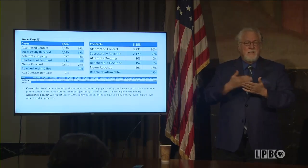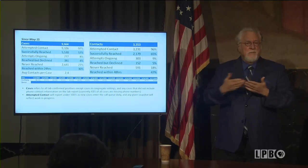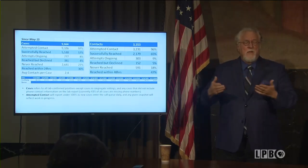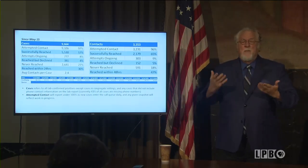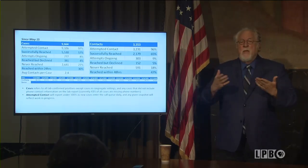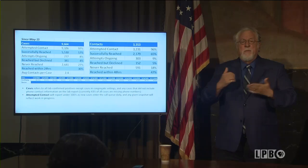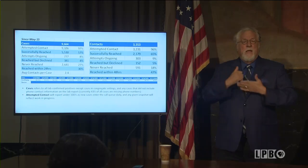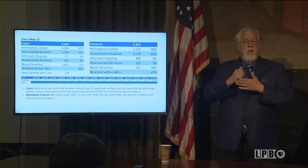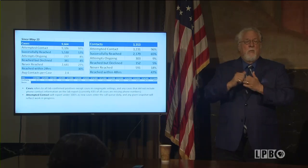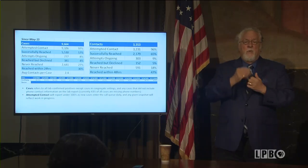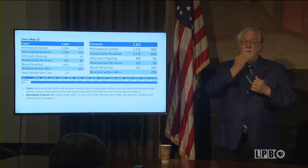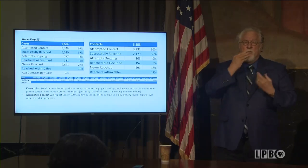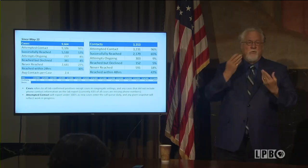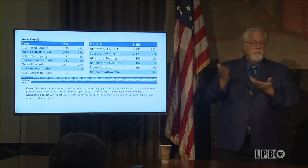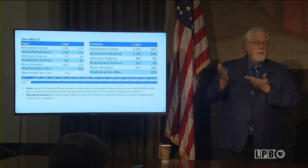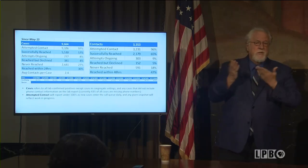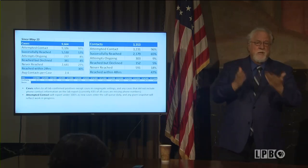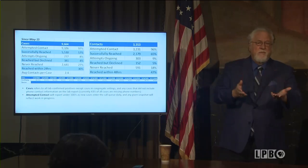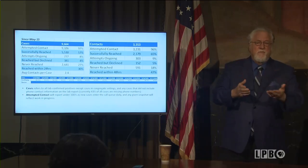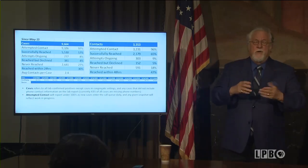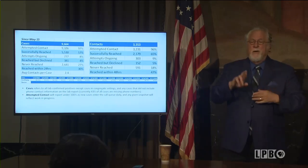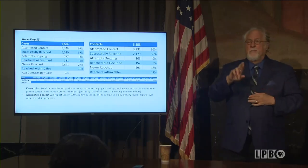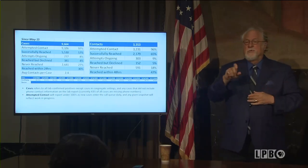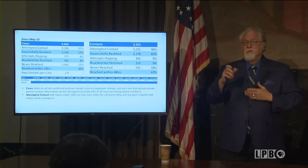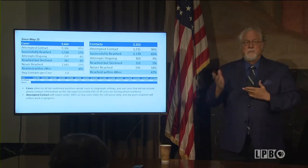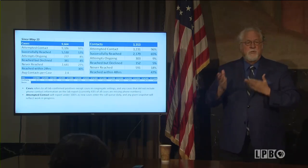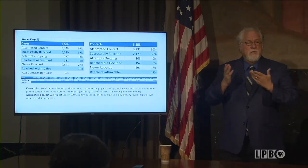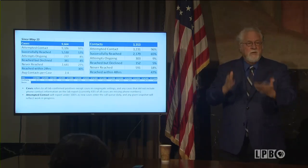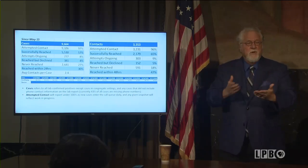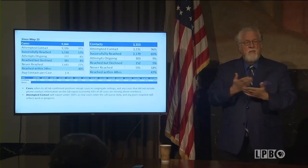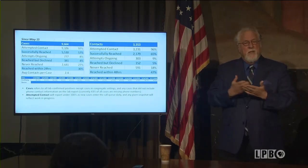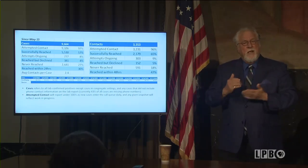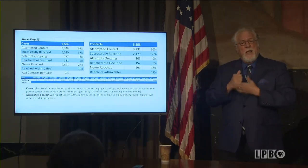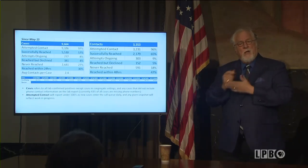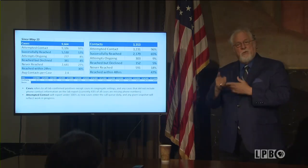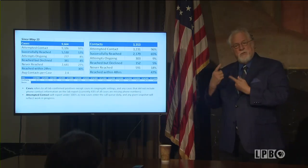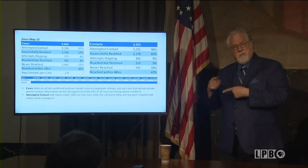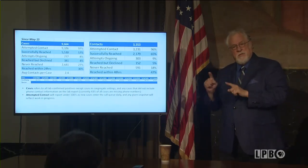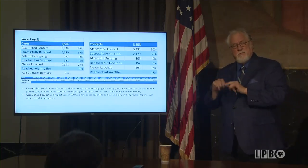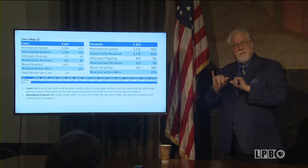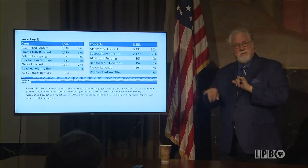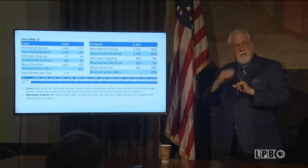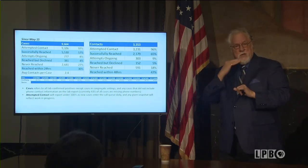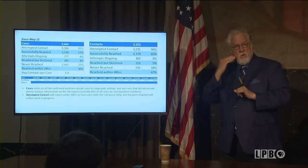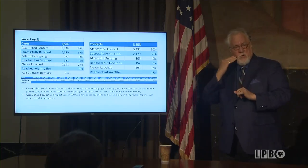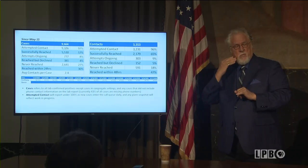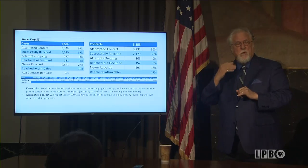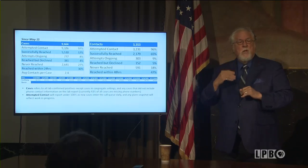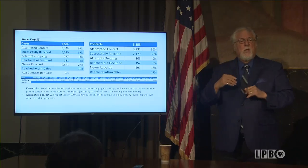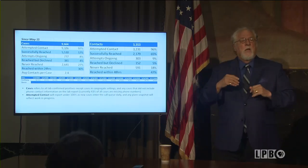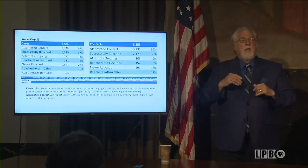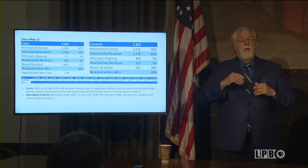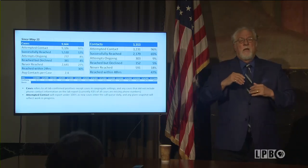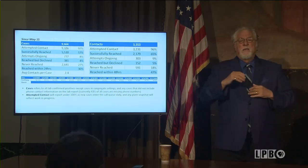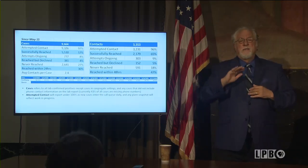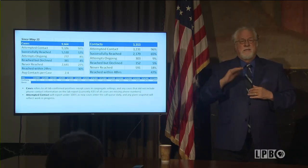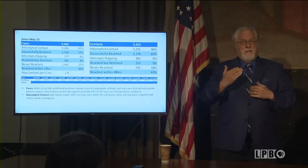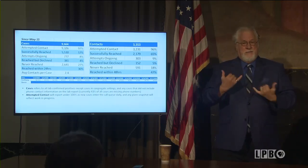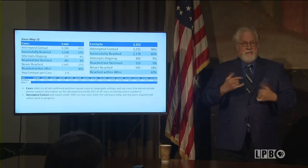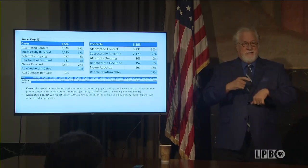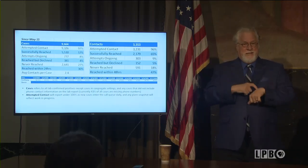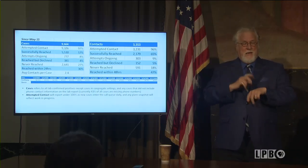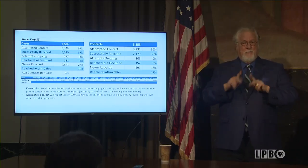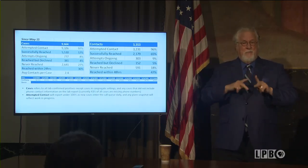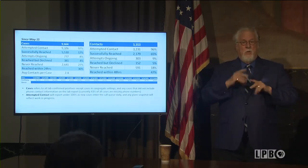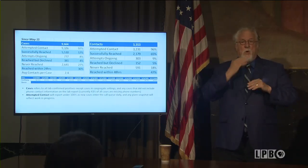with grocery delivery, with prescription delivery, things that are going to help you be successful in staying home. It seems at a time like this when